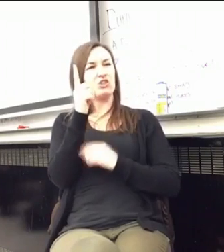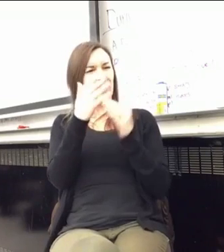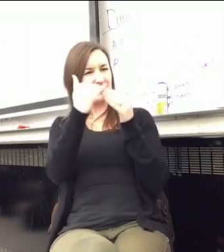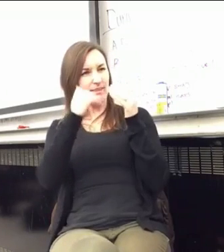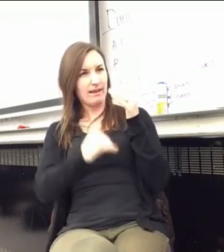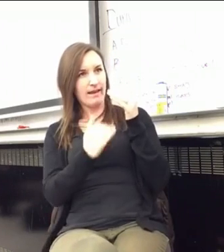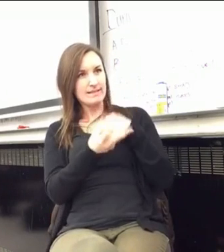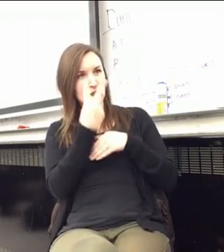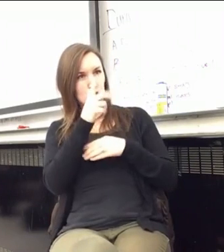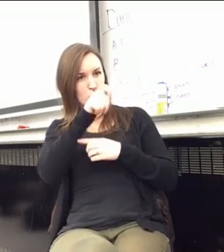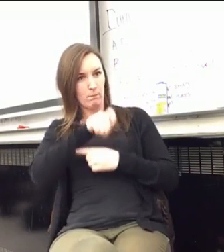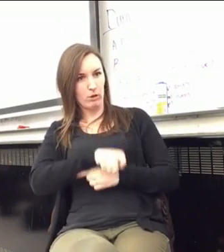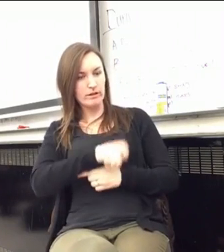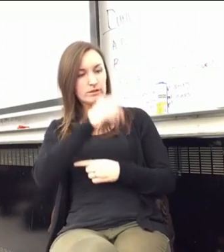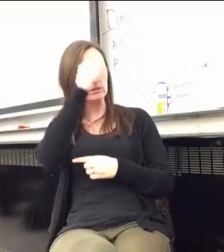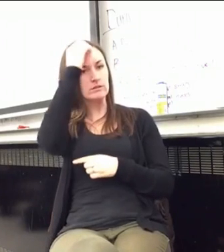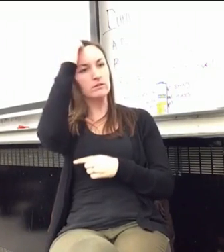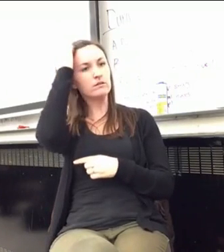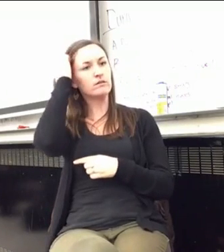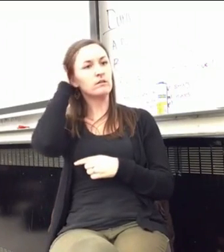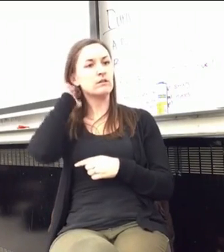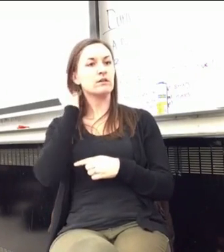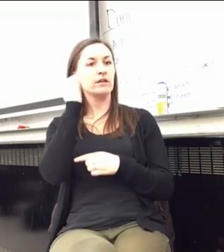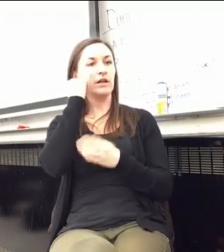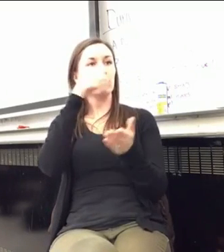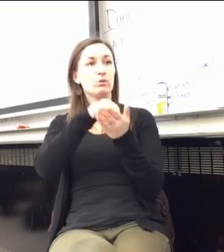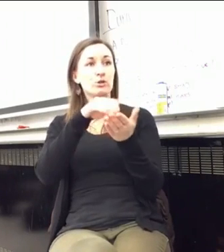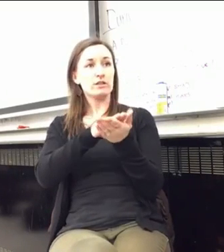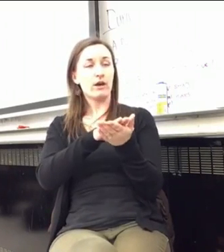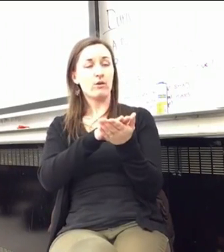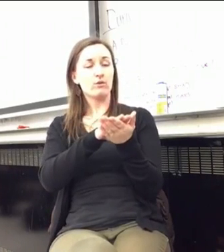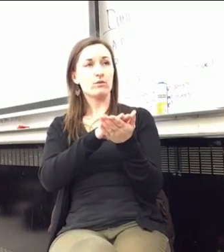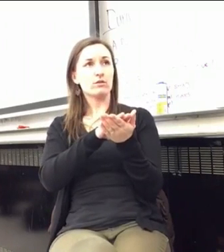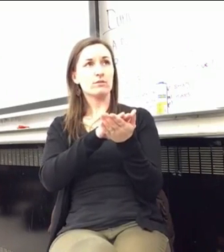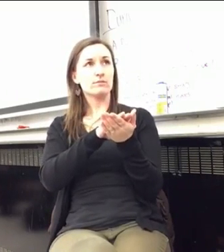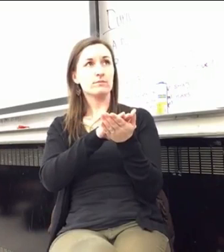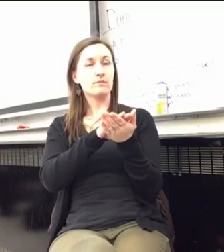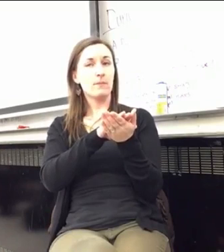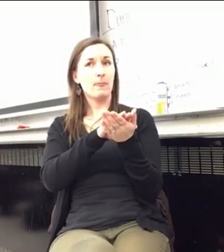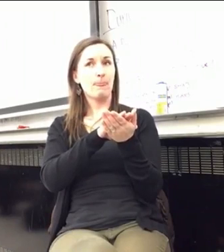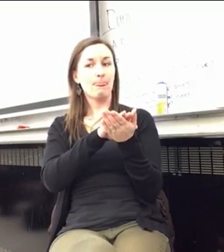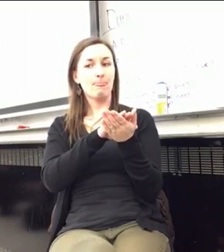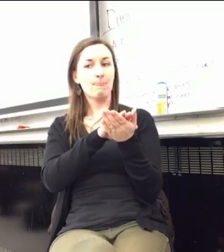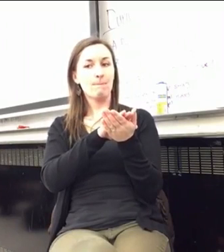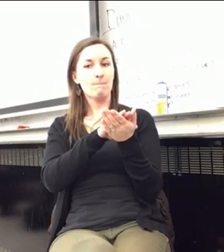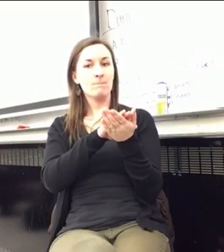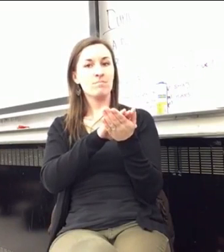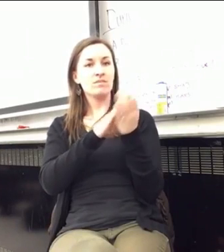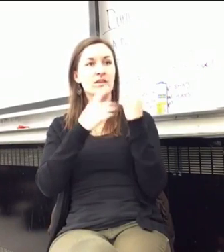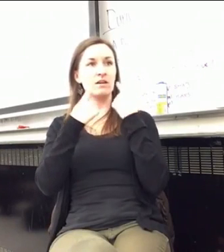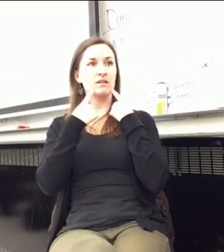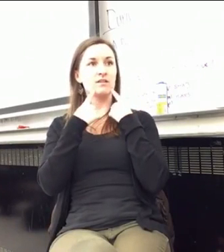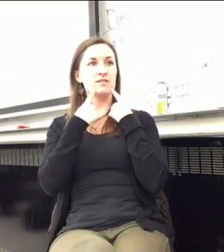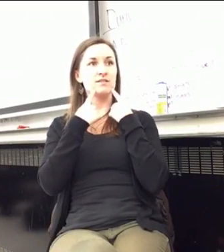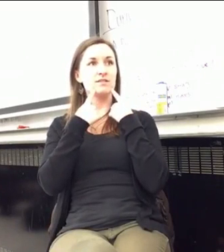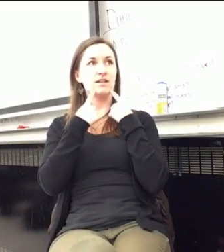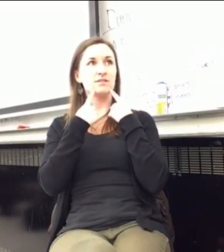bullets, if you'll kind of like put next to it, it's going to be